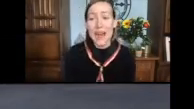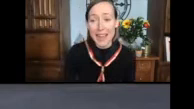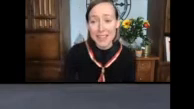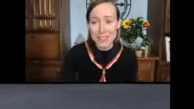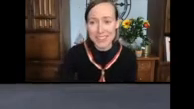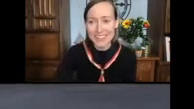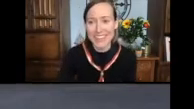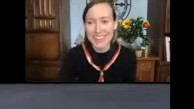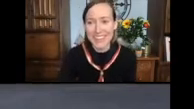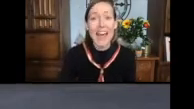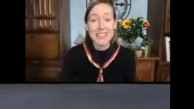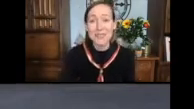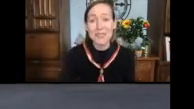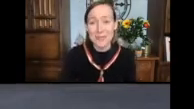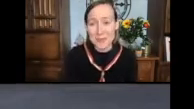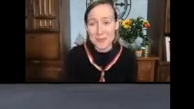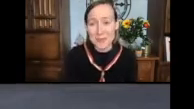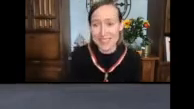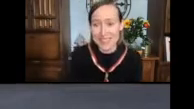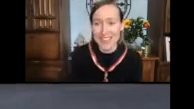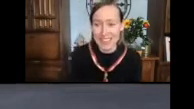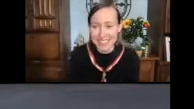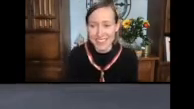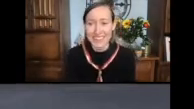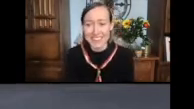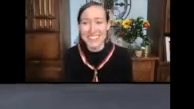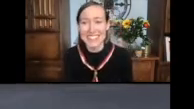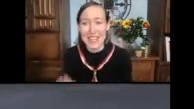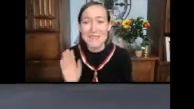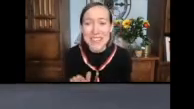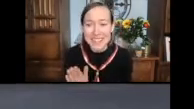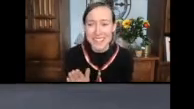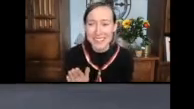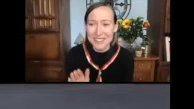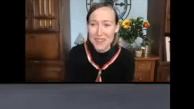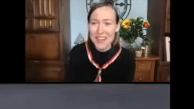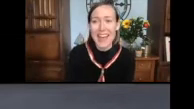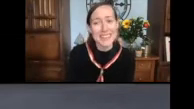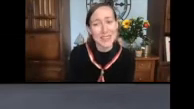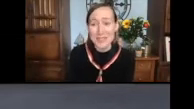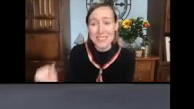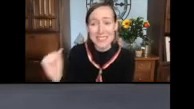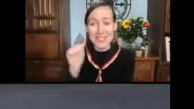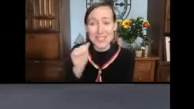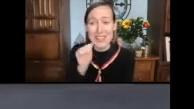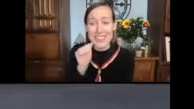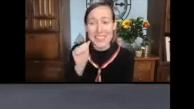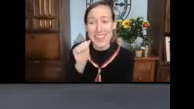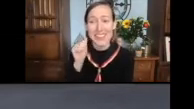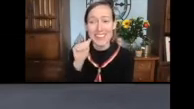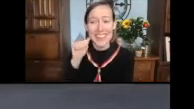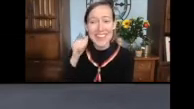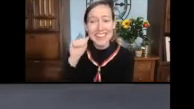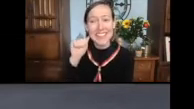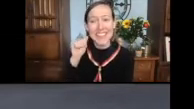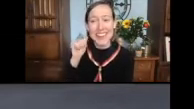So actually, I don't remember how to sign Aunt in BSL. I can only teach you